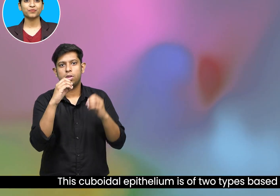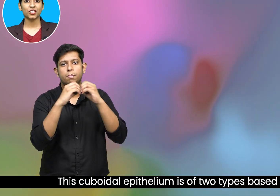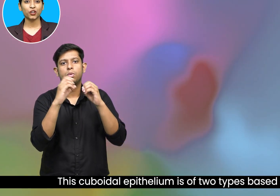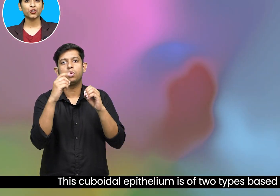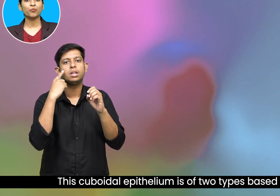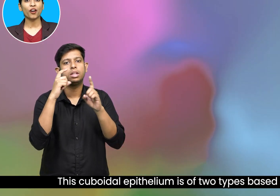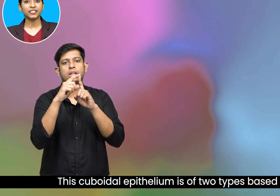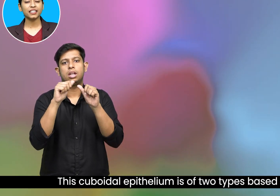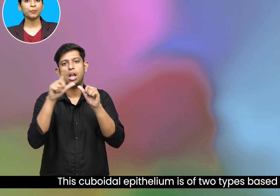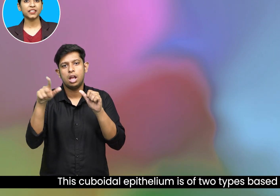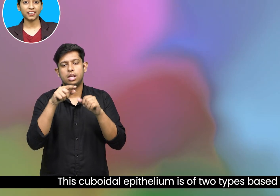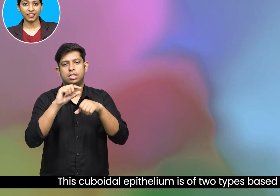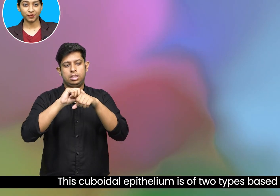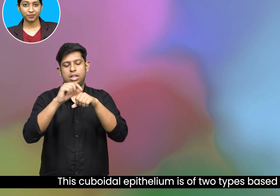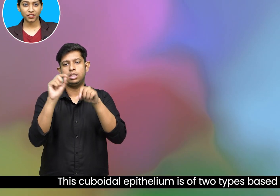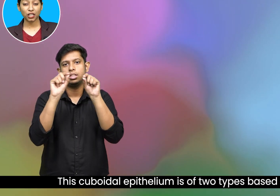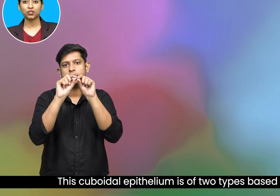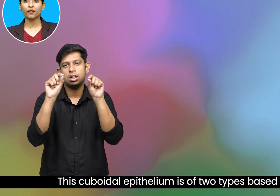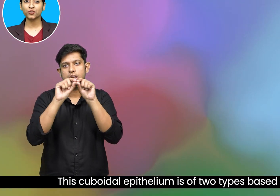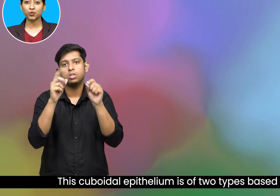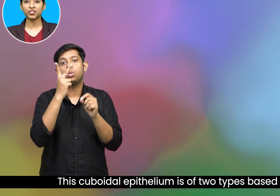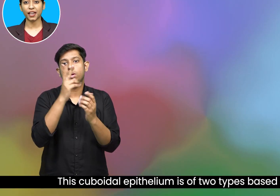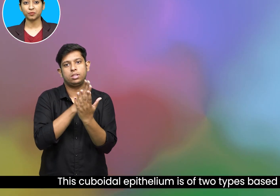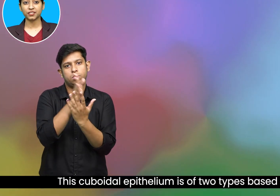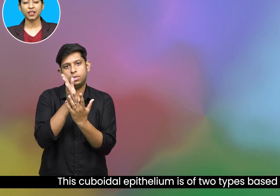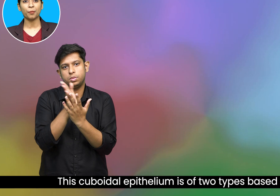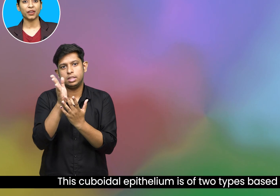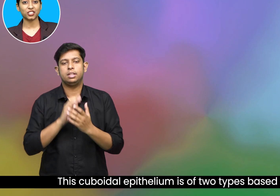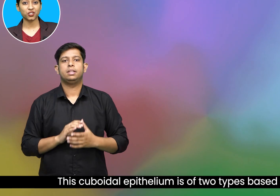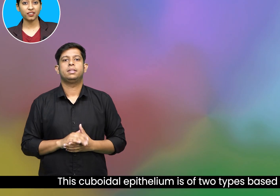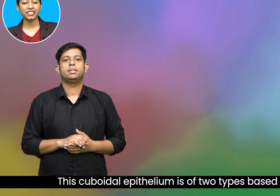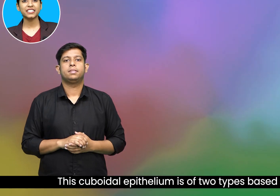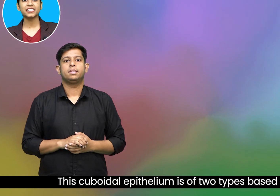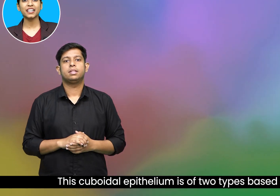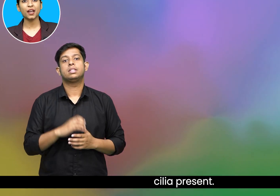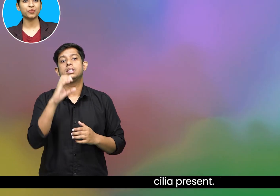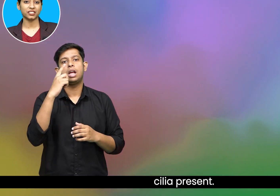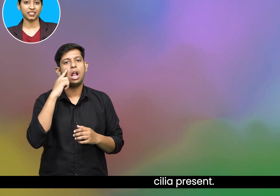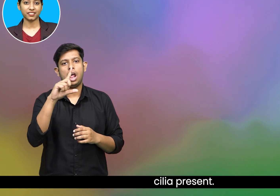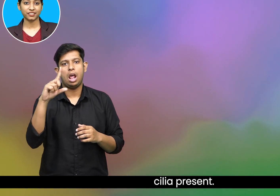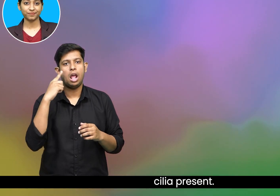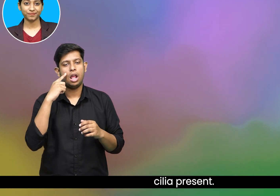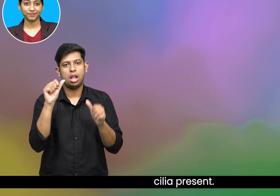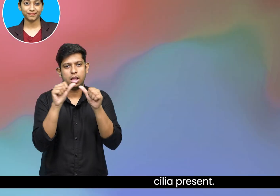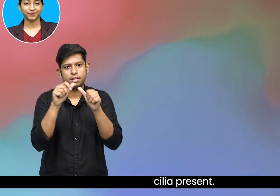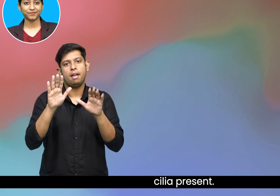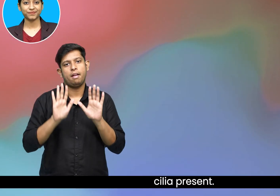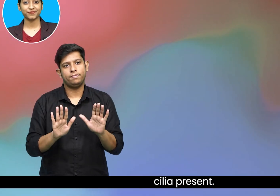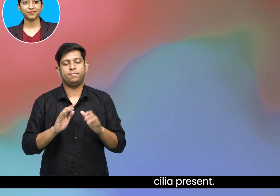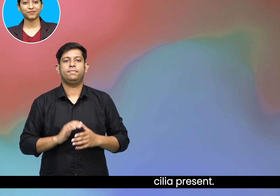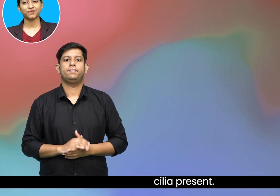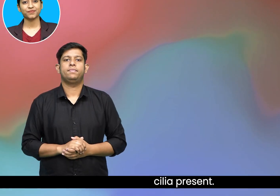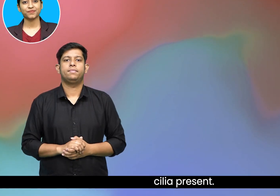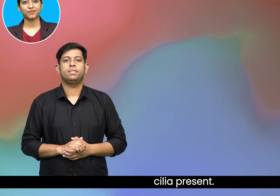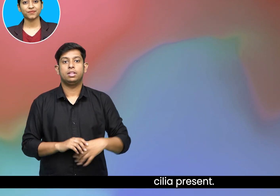This cuboidal epithelium is of two types based on cilia present.